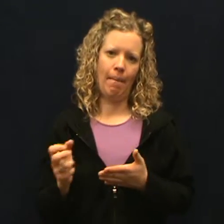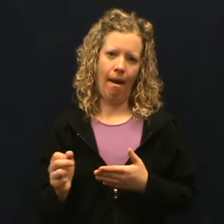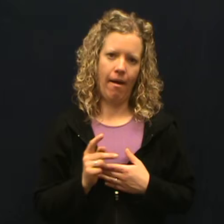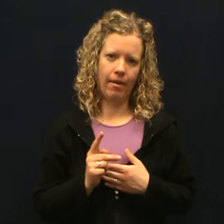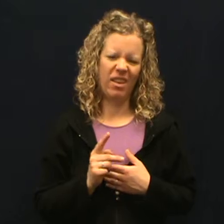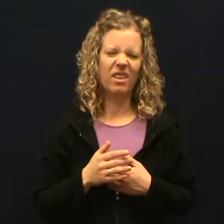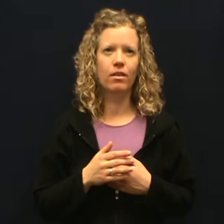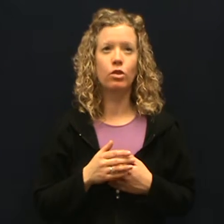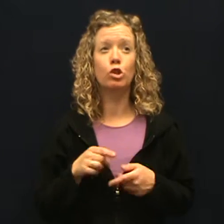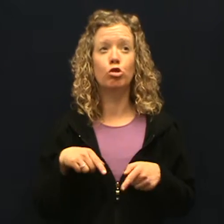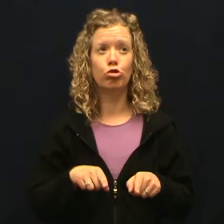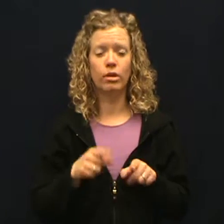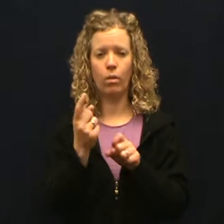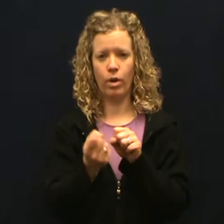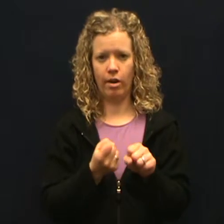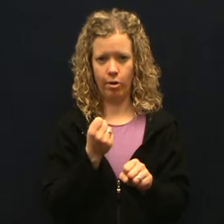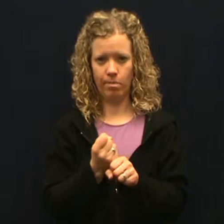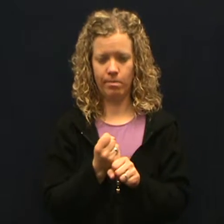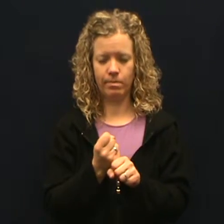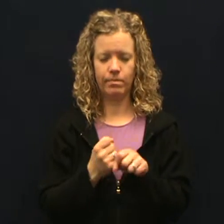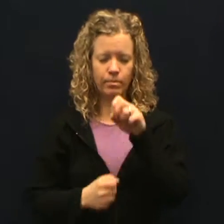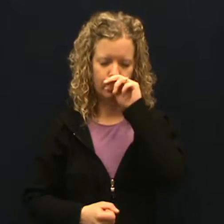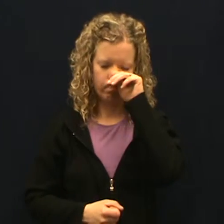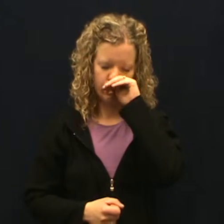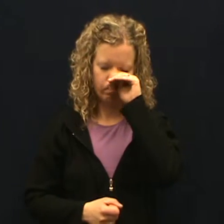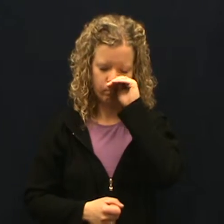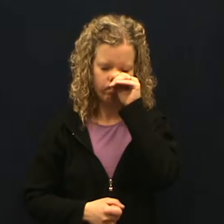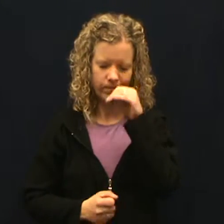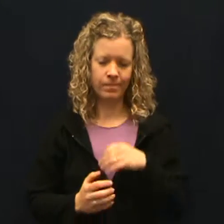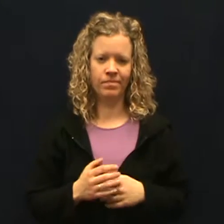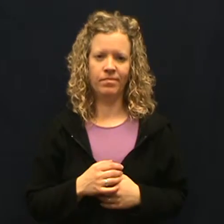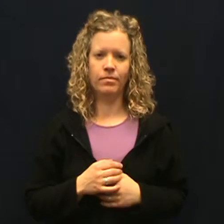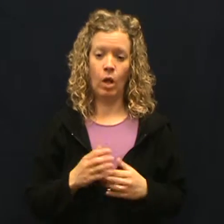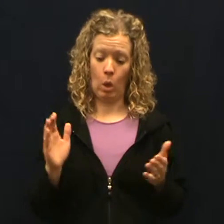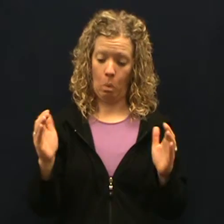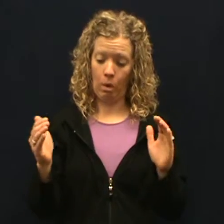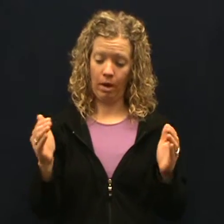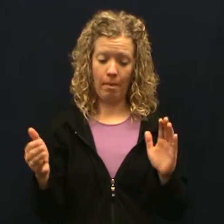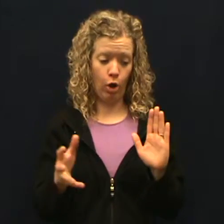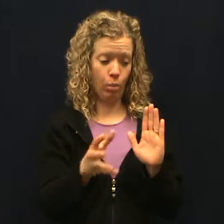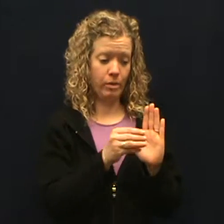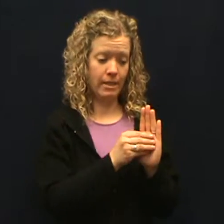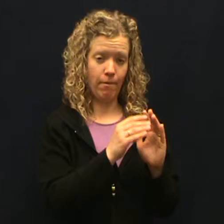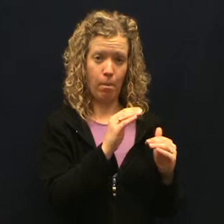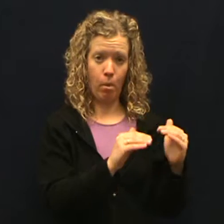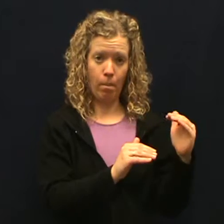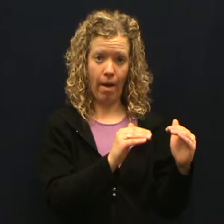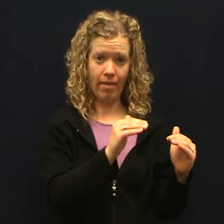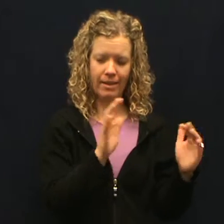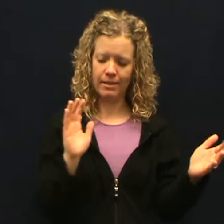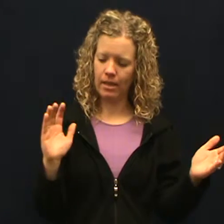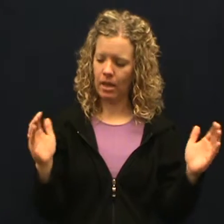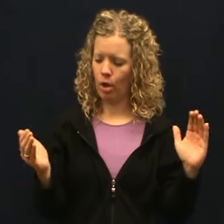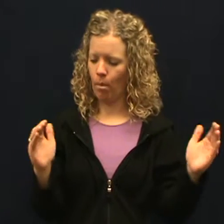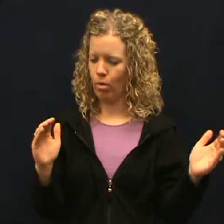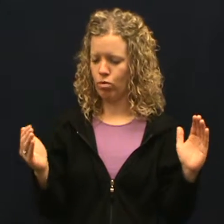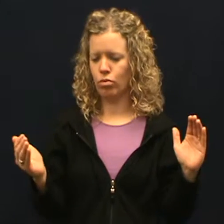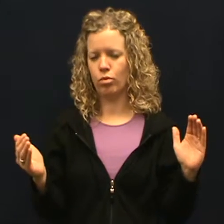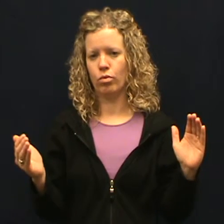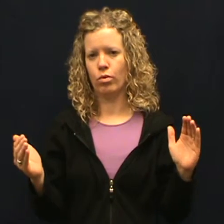year. We're comparing our receivables balance to our credit